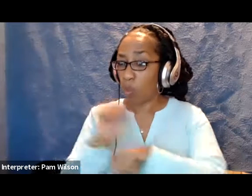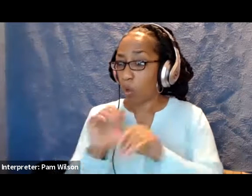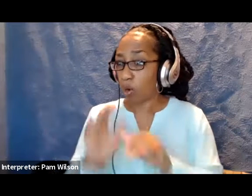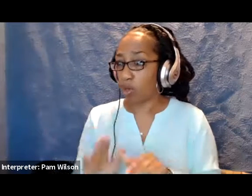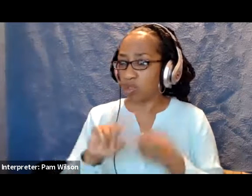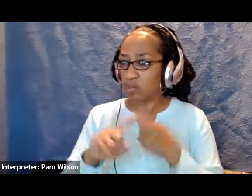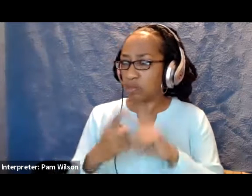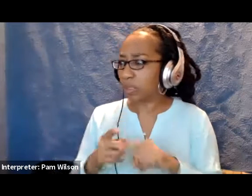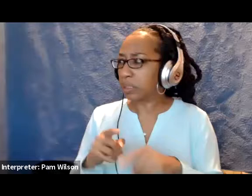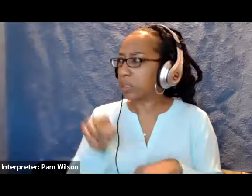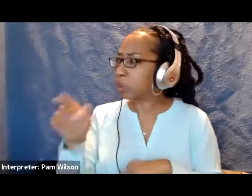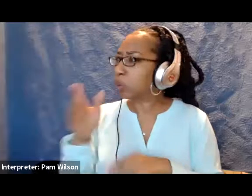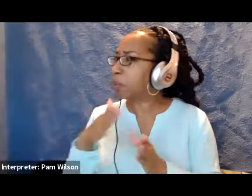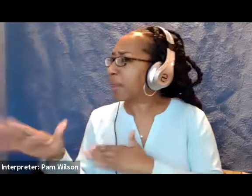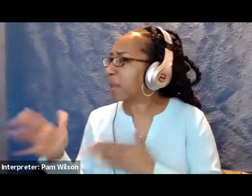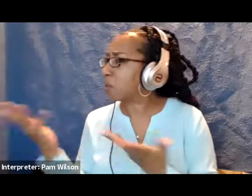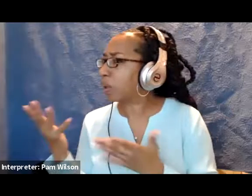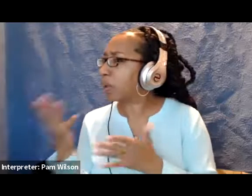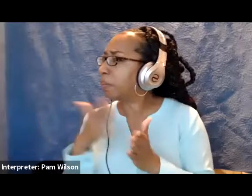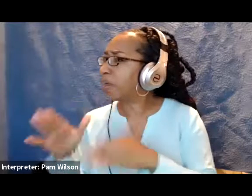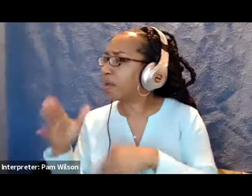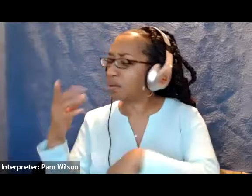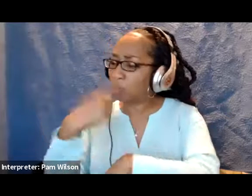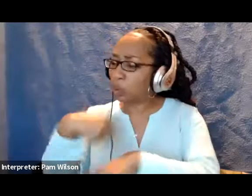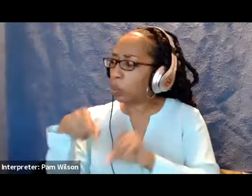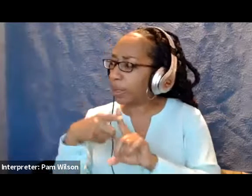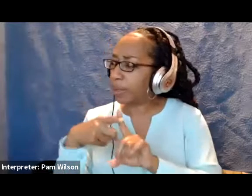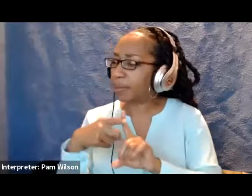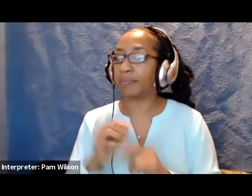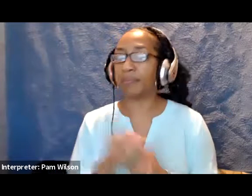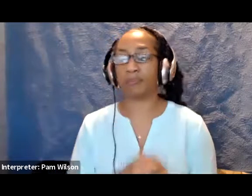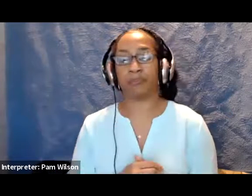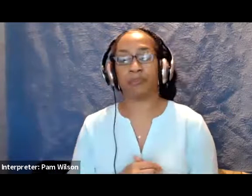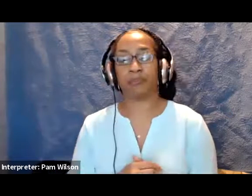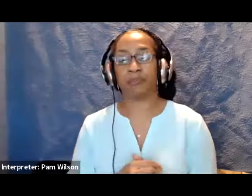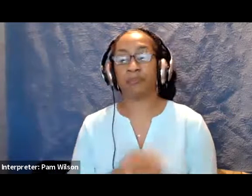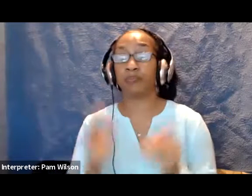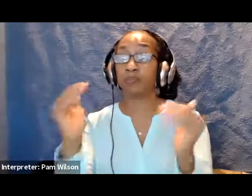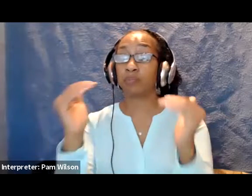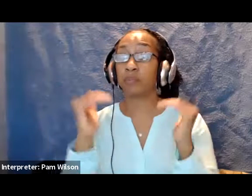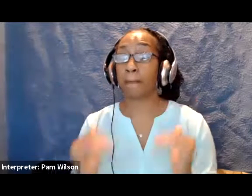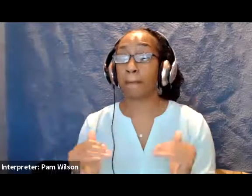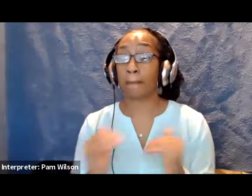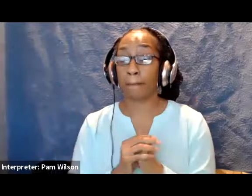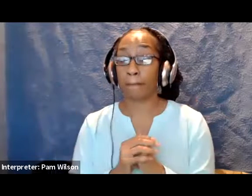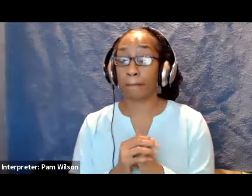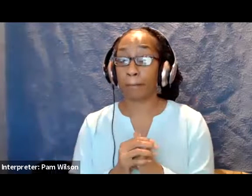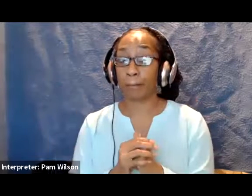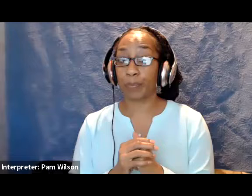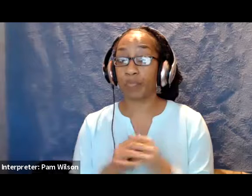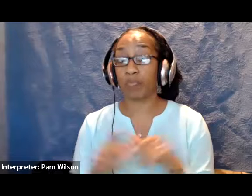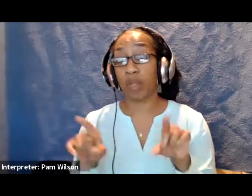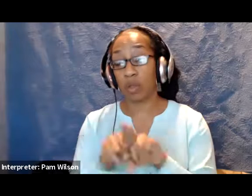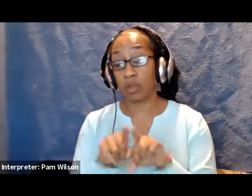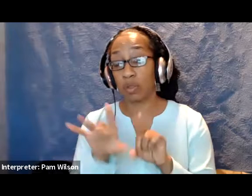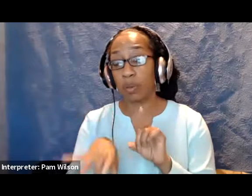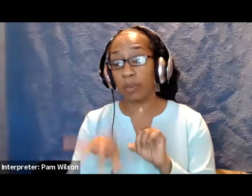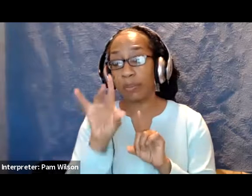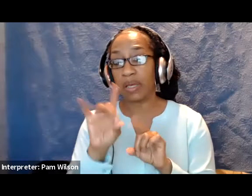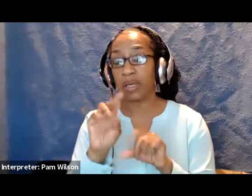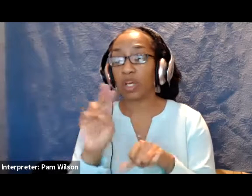and what days are you planning on it? All right. So of course you want to choose a